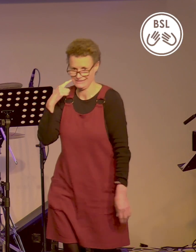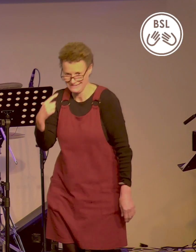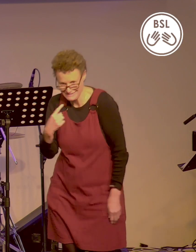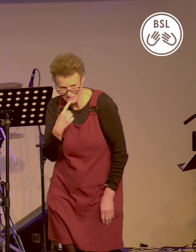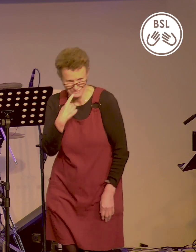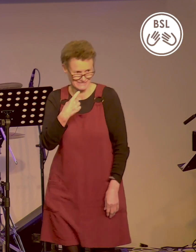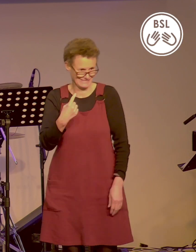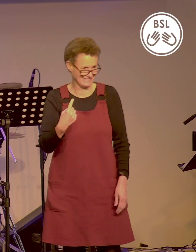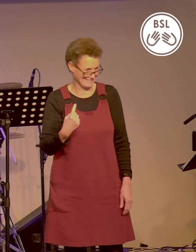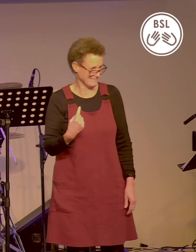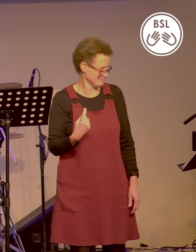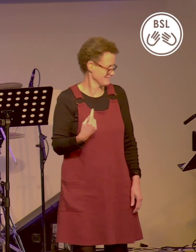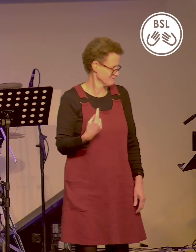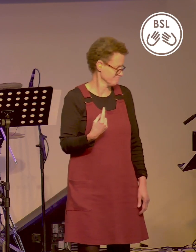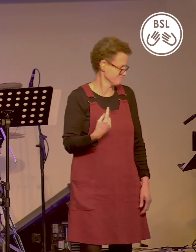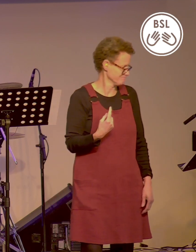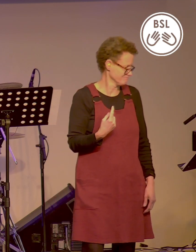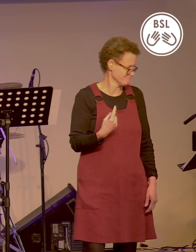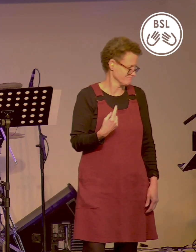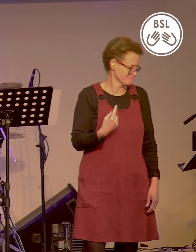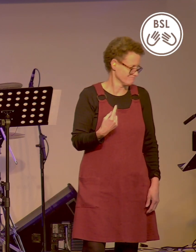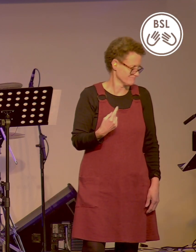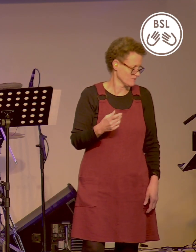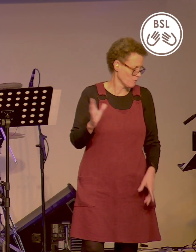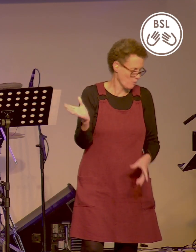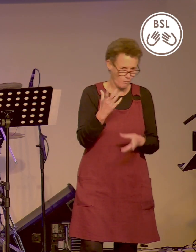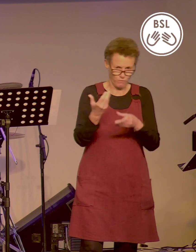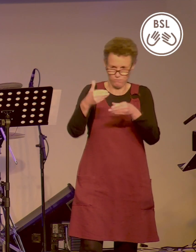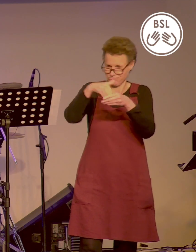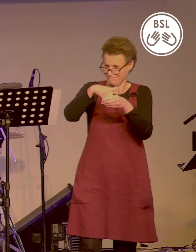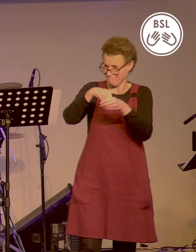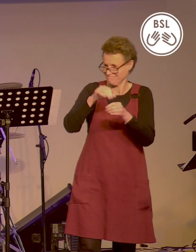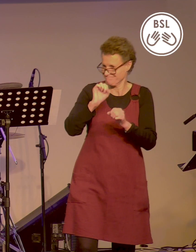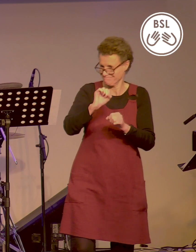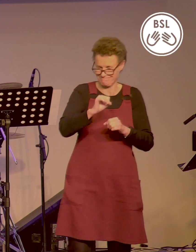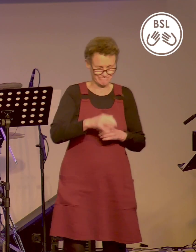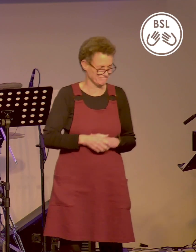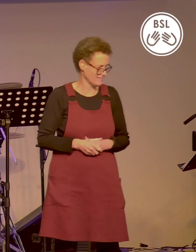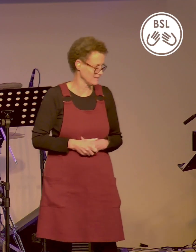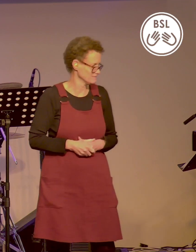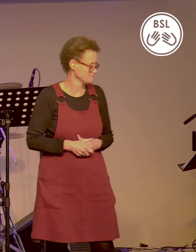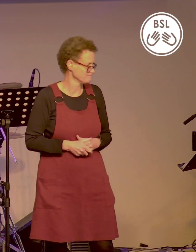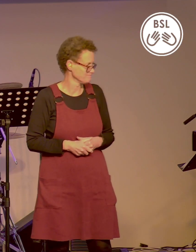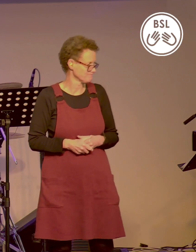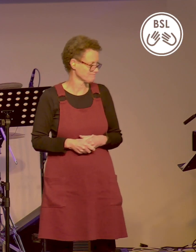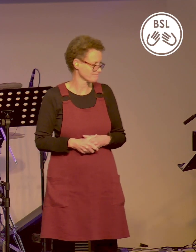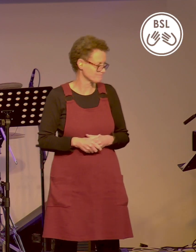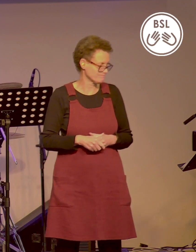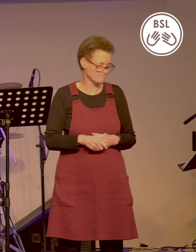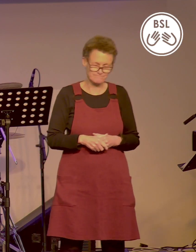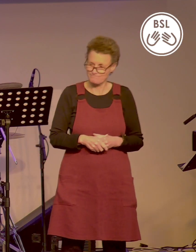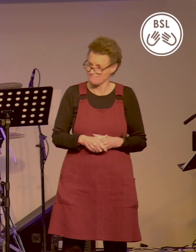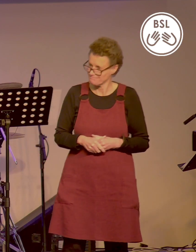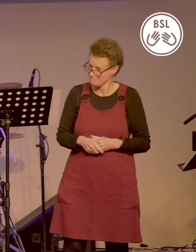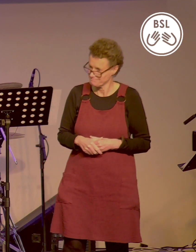male, female, deaf, hearing, he loves everybody. And it's the invitation is to everybody. Everyone is included in